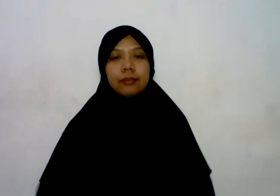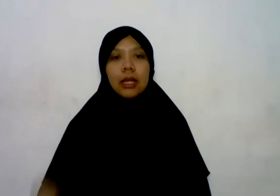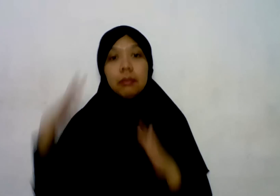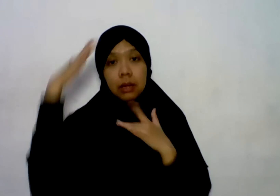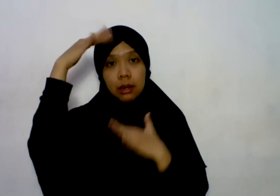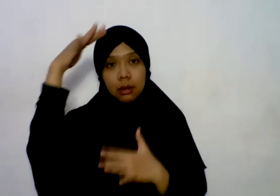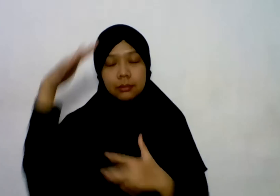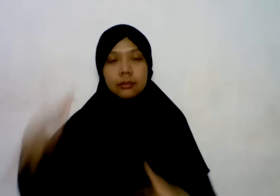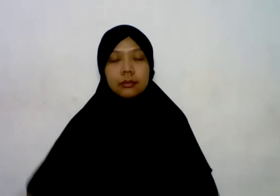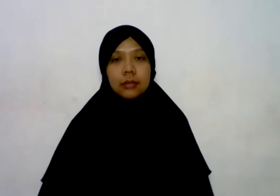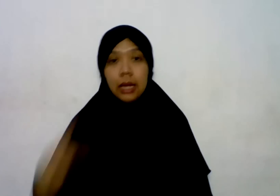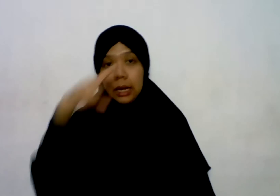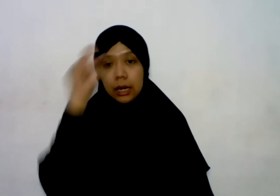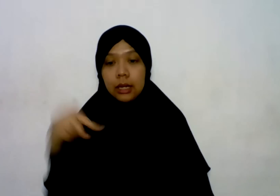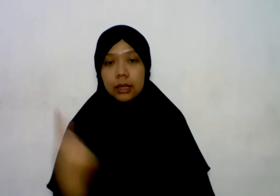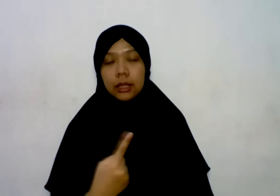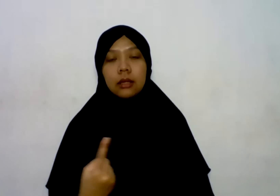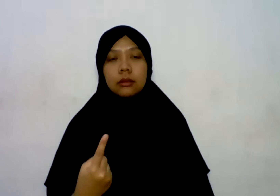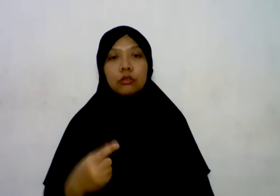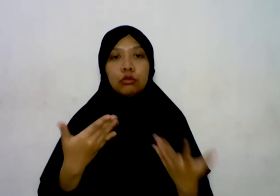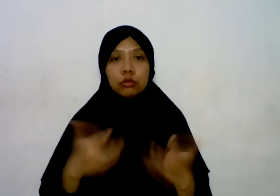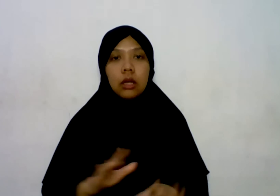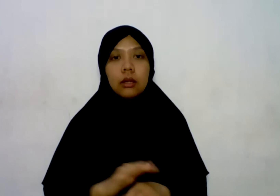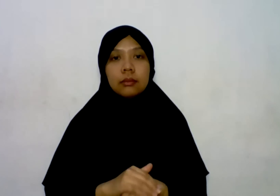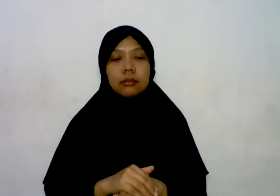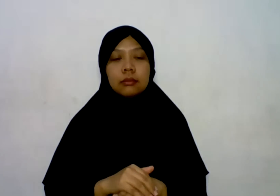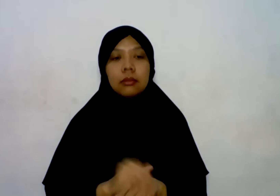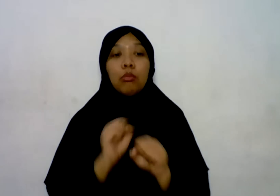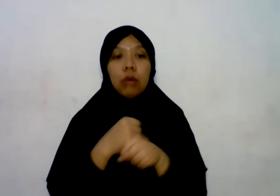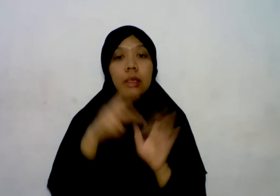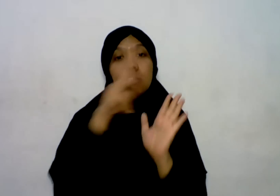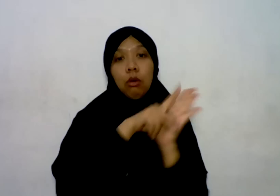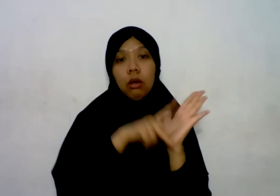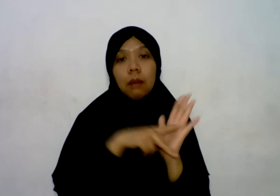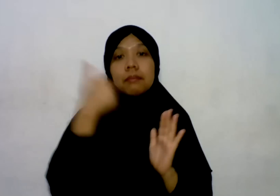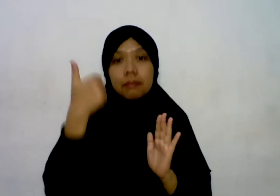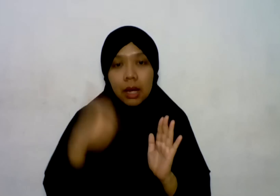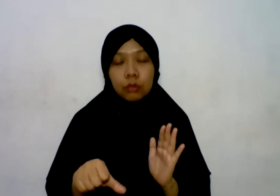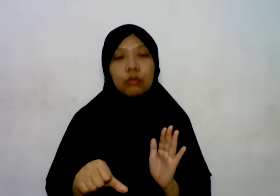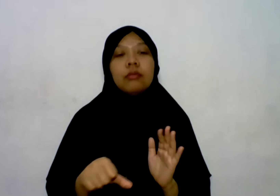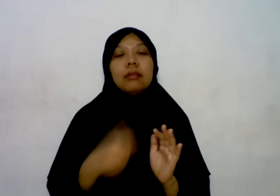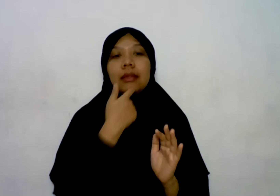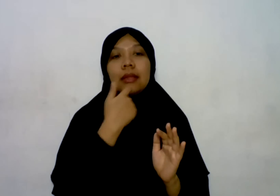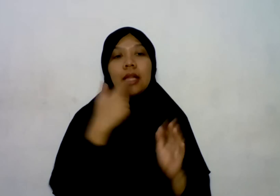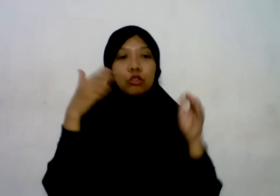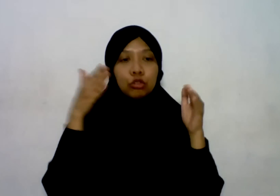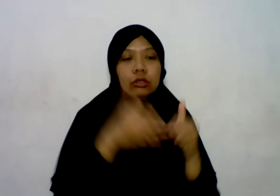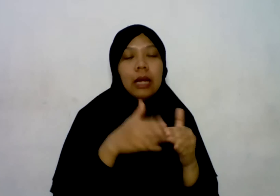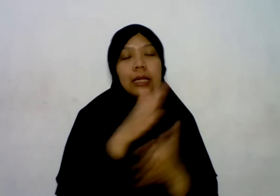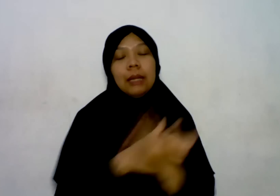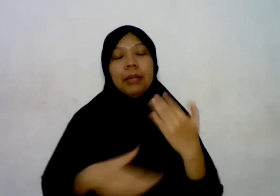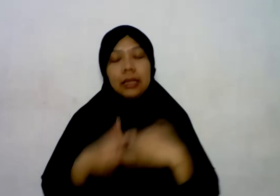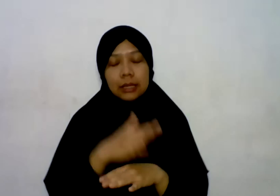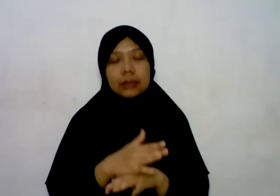because we have already initiated the new program, Disability Studies, so I